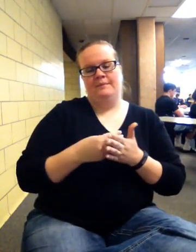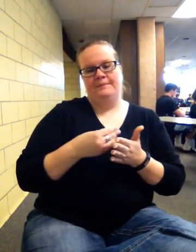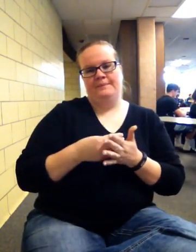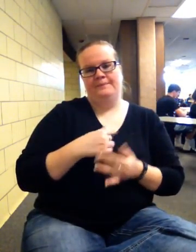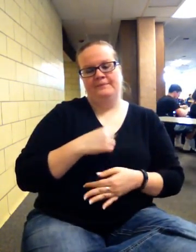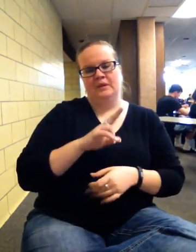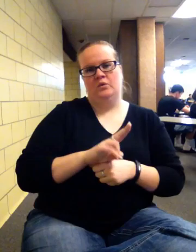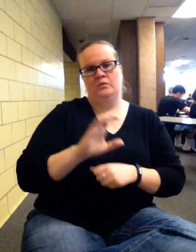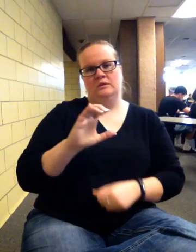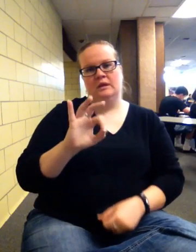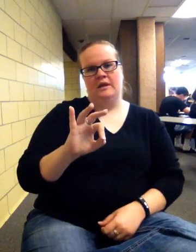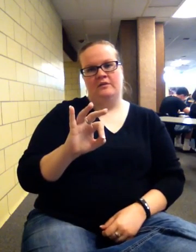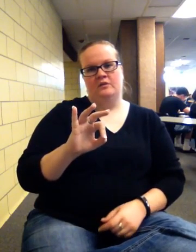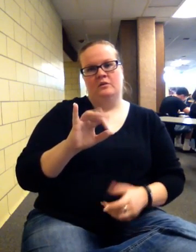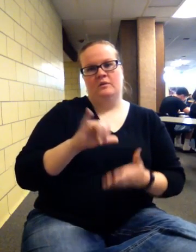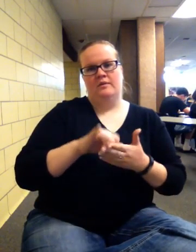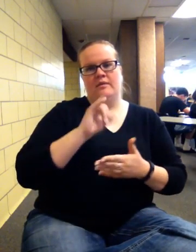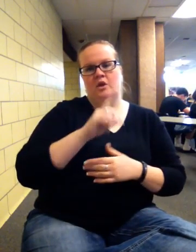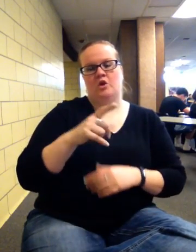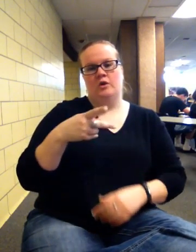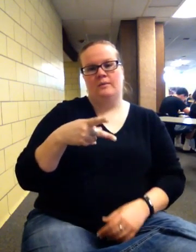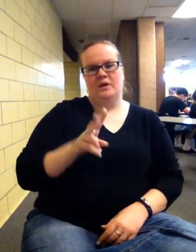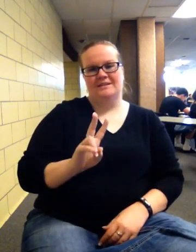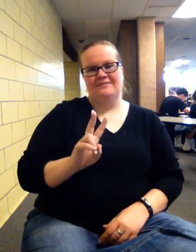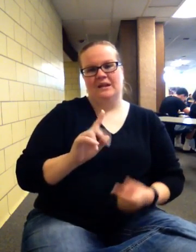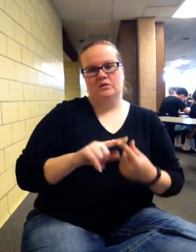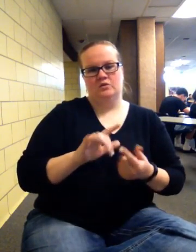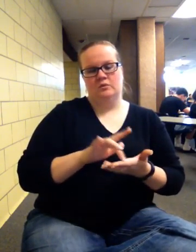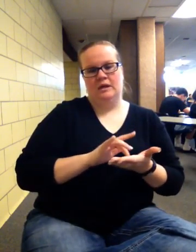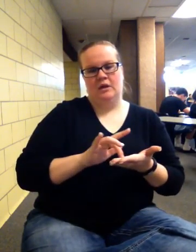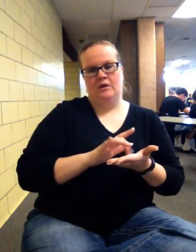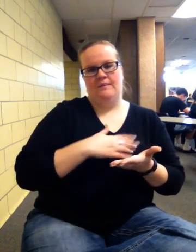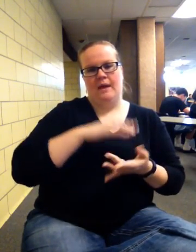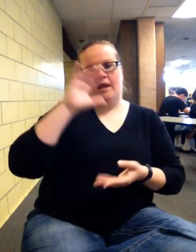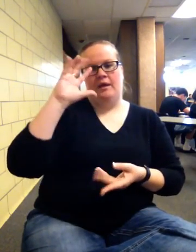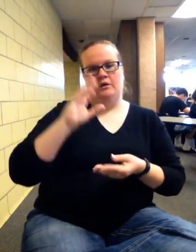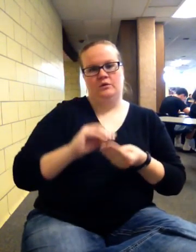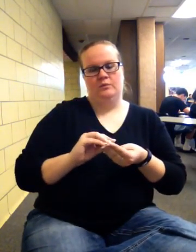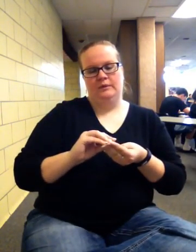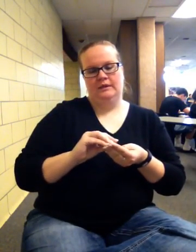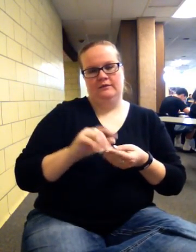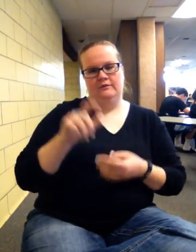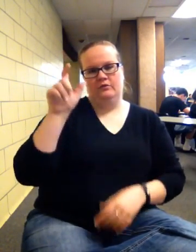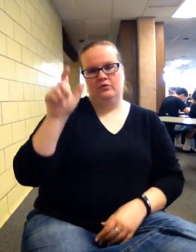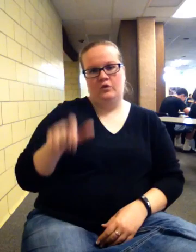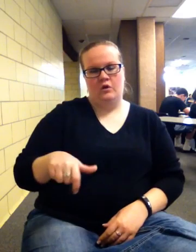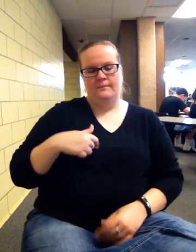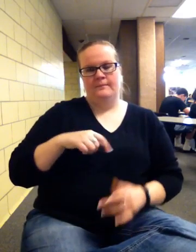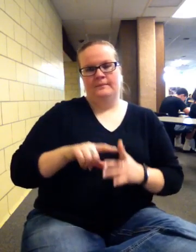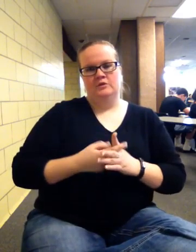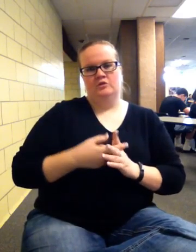to use the cash flows that are at their present value to calculate my cumulative column. So again, I start out $52,125,